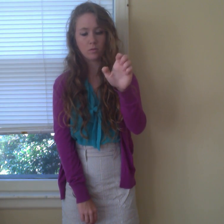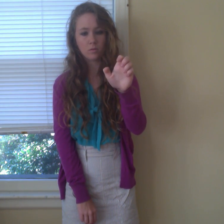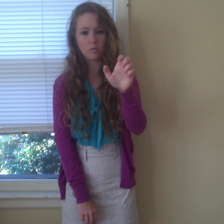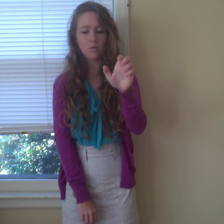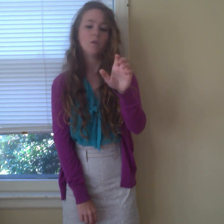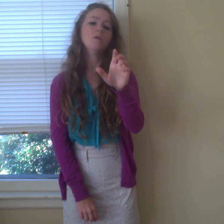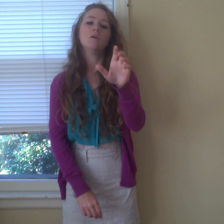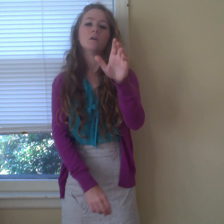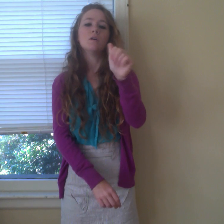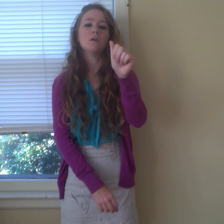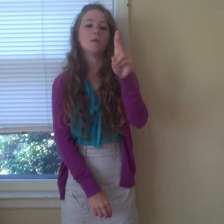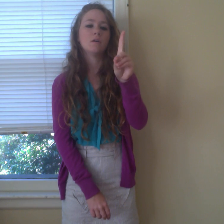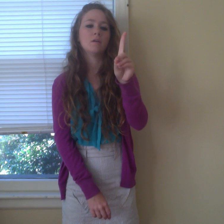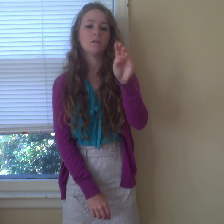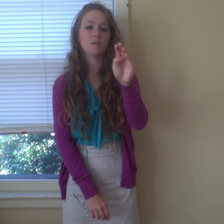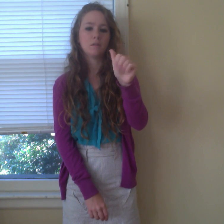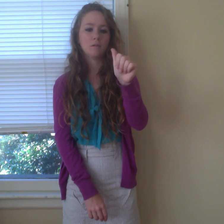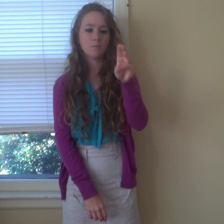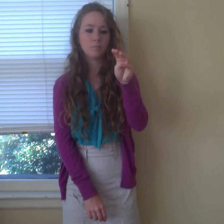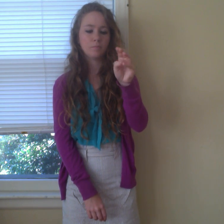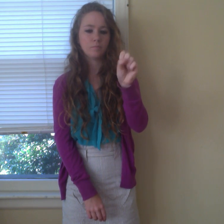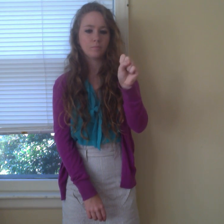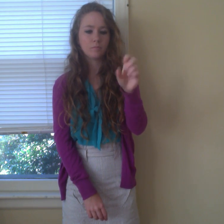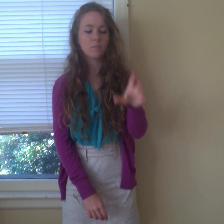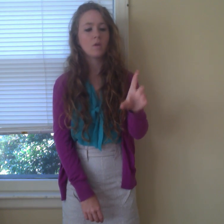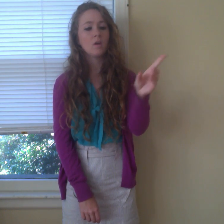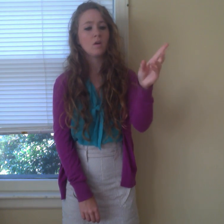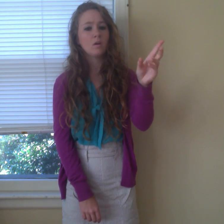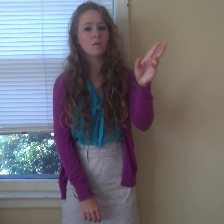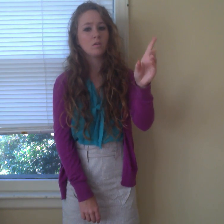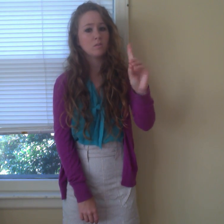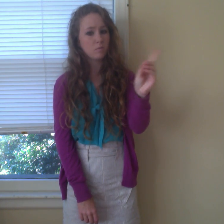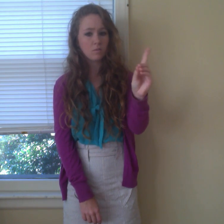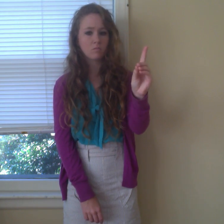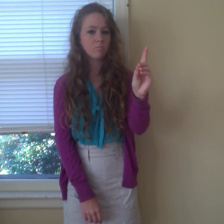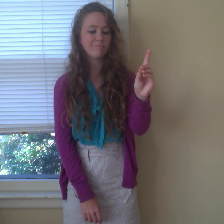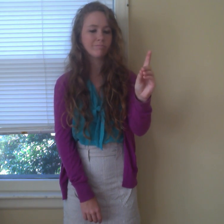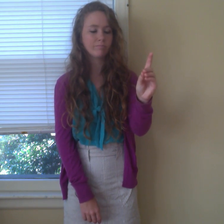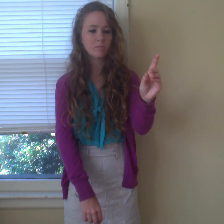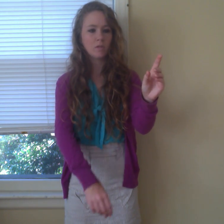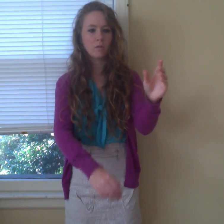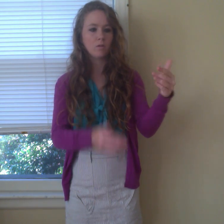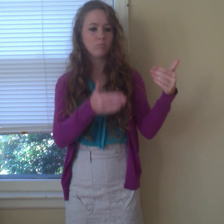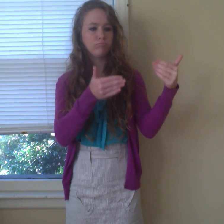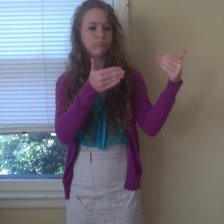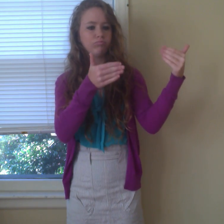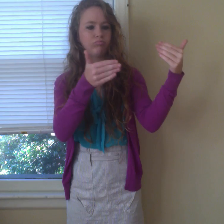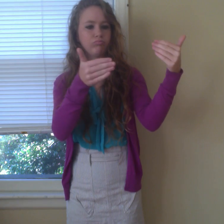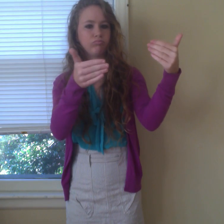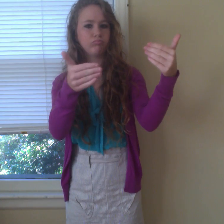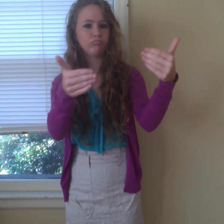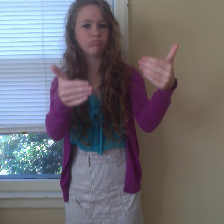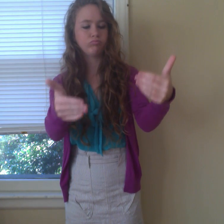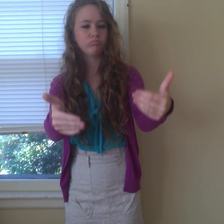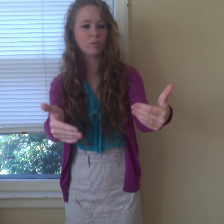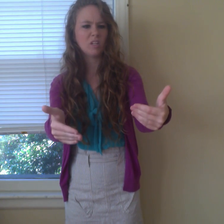long. It soon wastes, exhausts, and murders itself." The founders had good reason to look upon democracy with